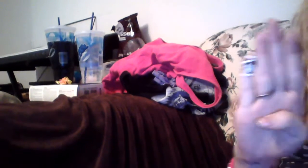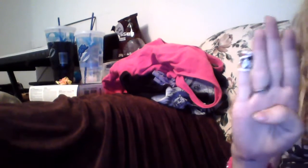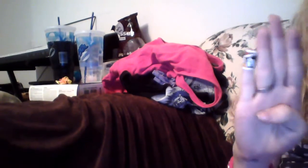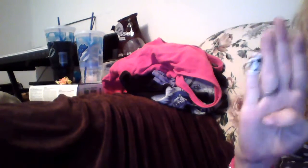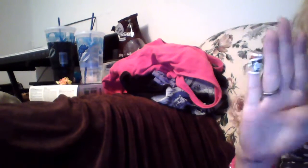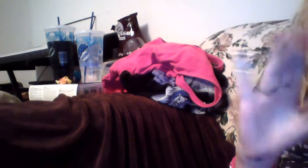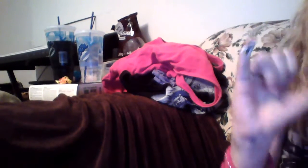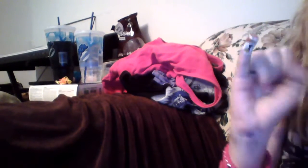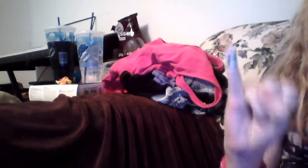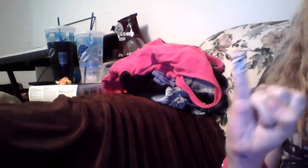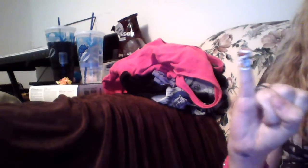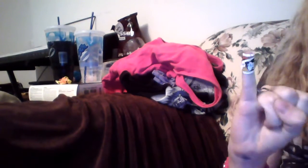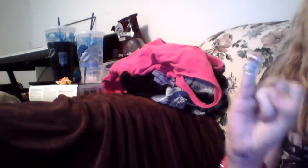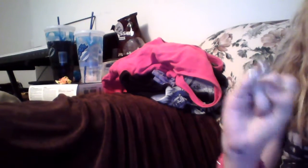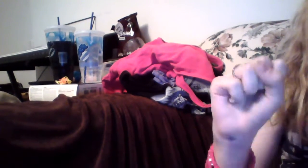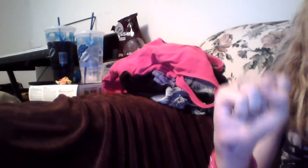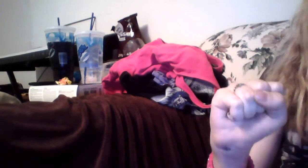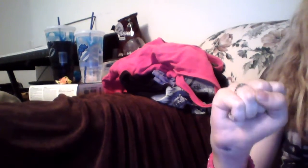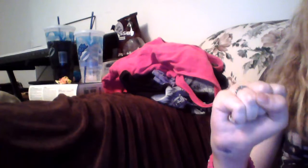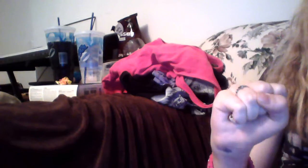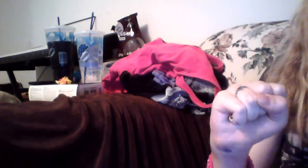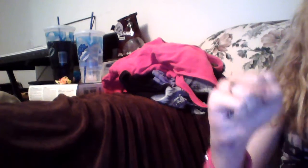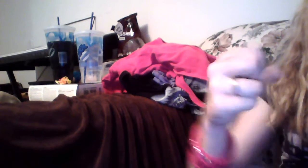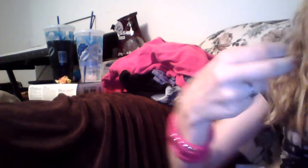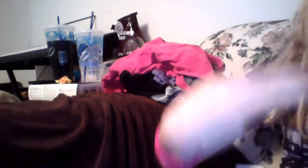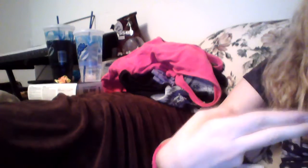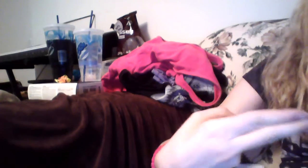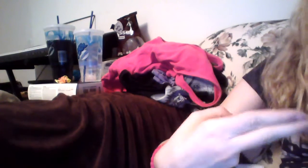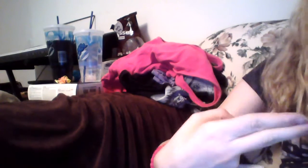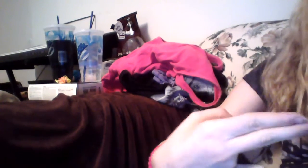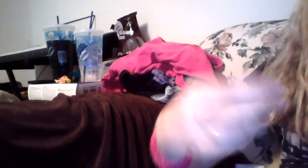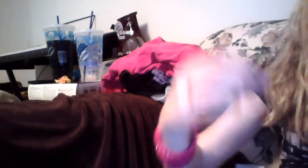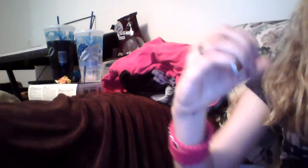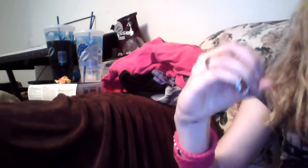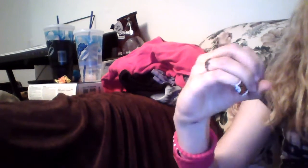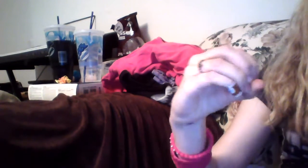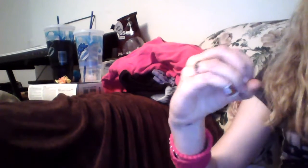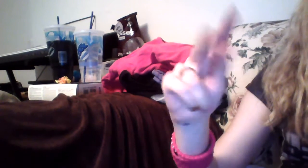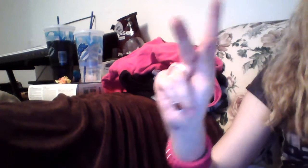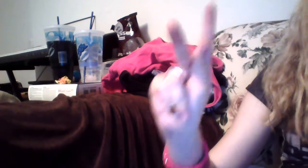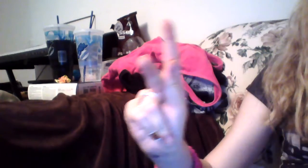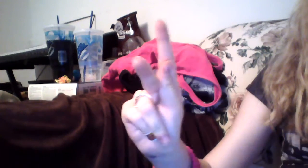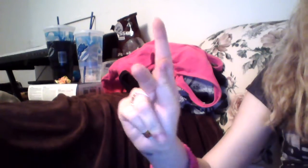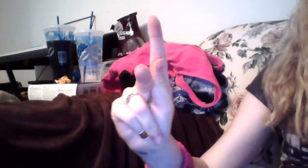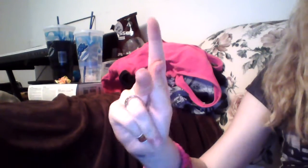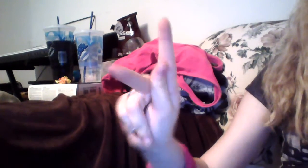B I S H O P.